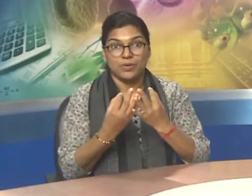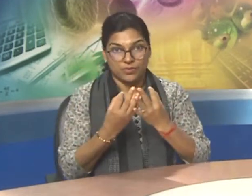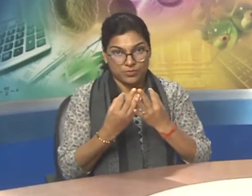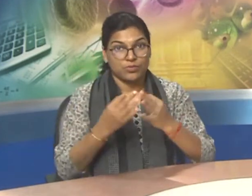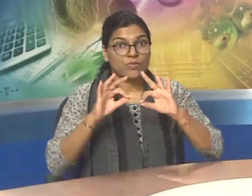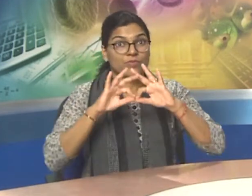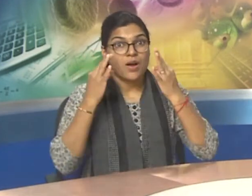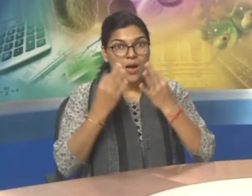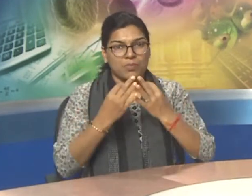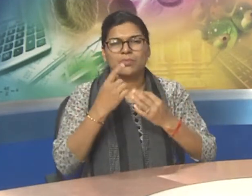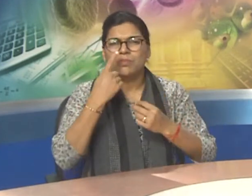Family.